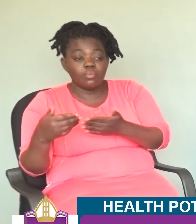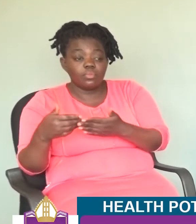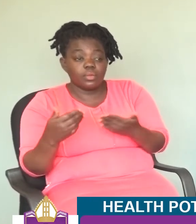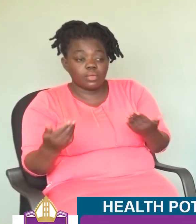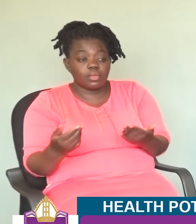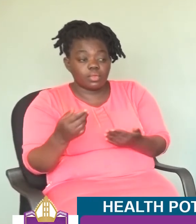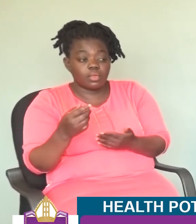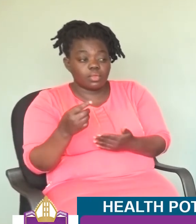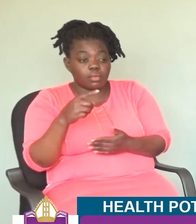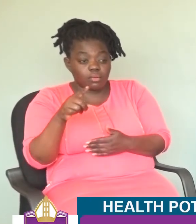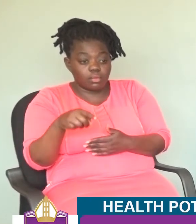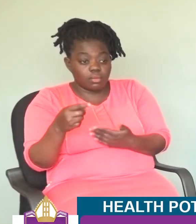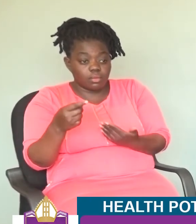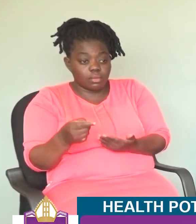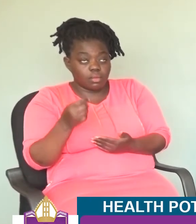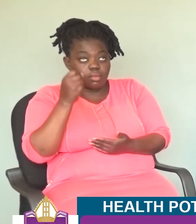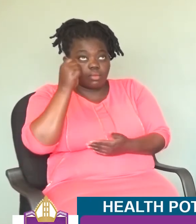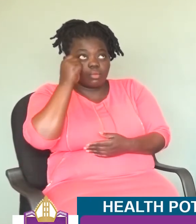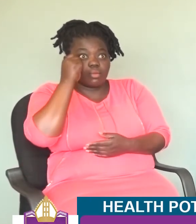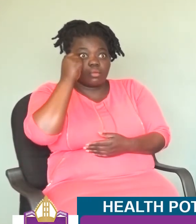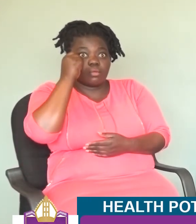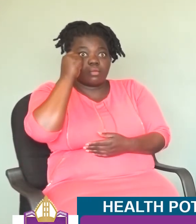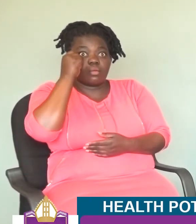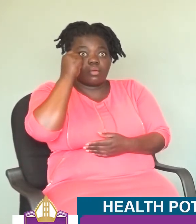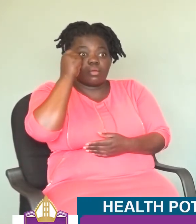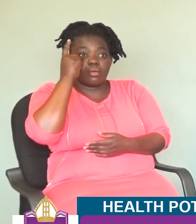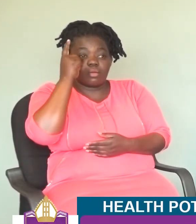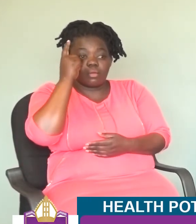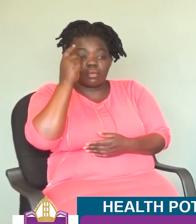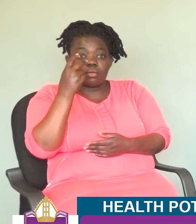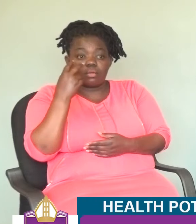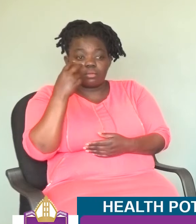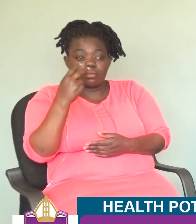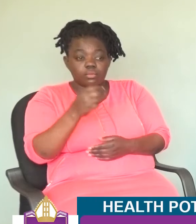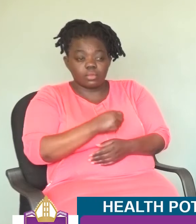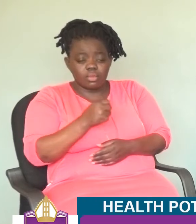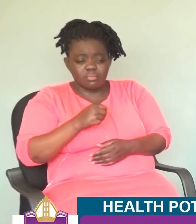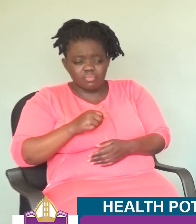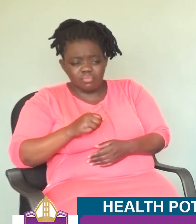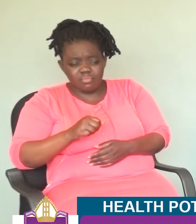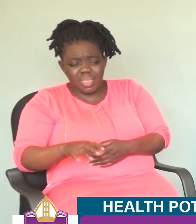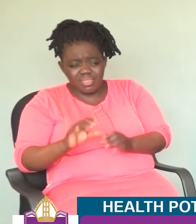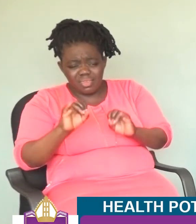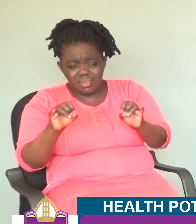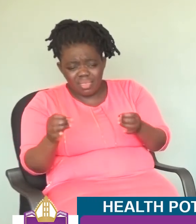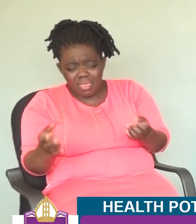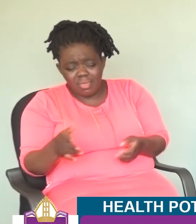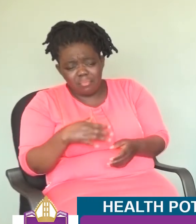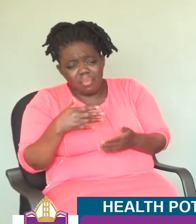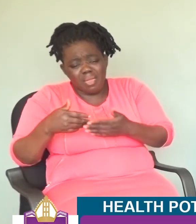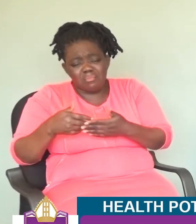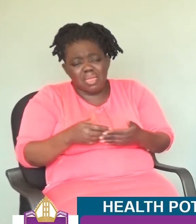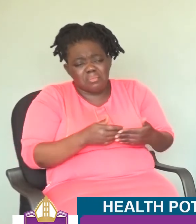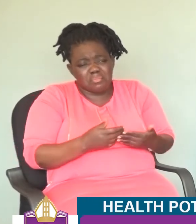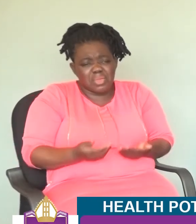to open their eyelids, they fail to open, and then you see a mother panicking. My child is going to be blind.